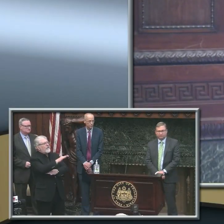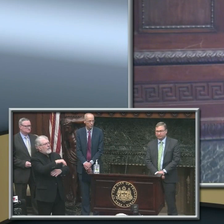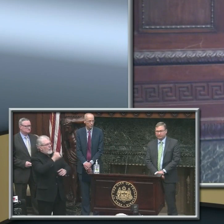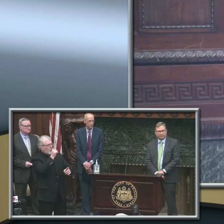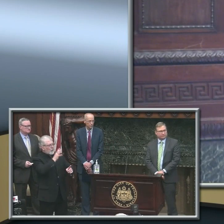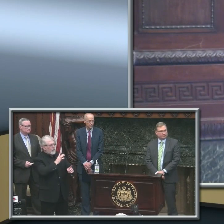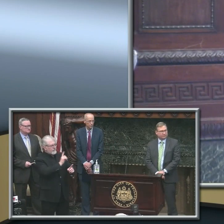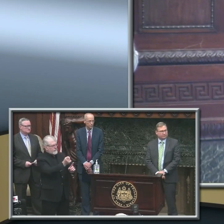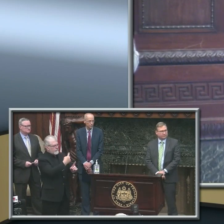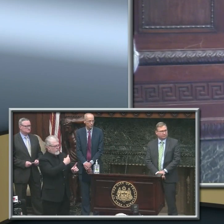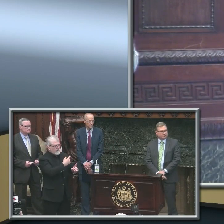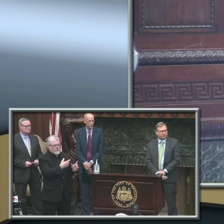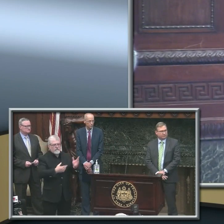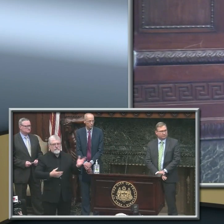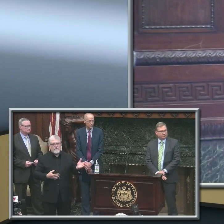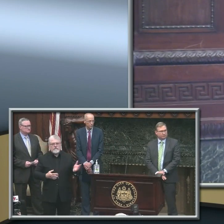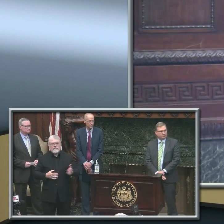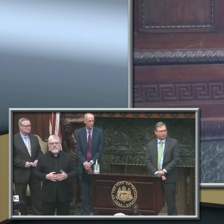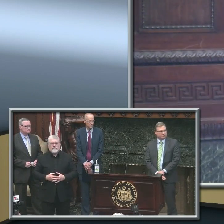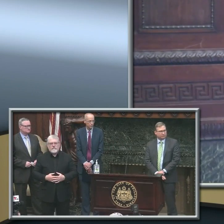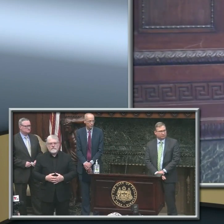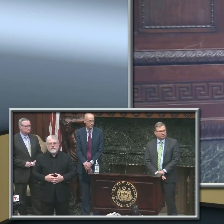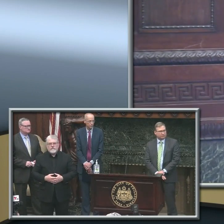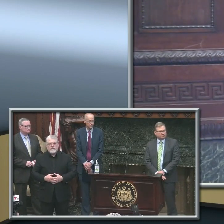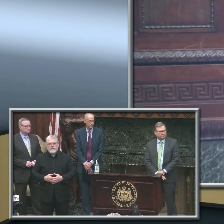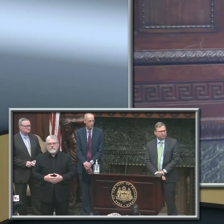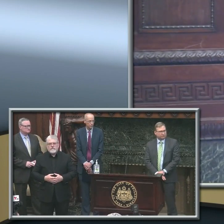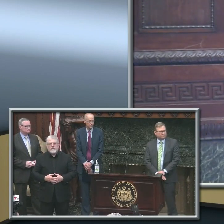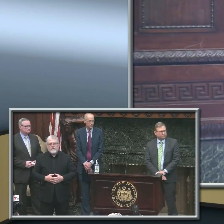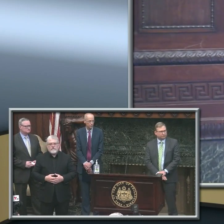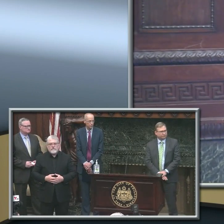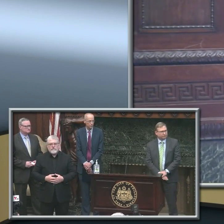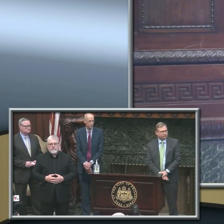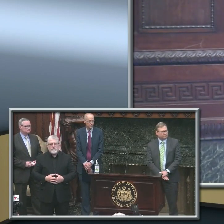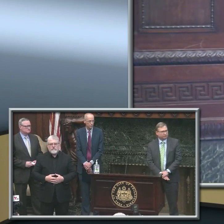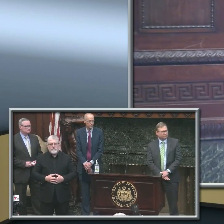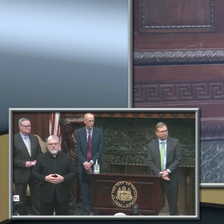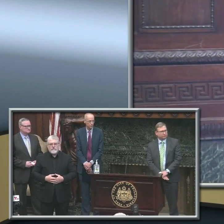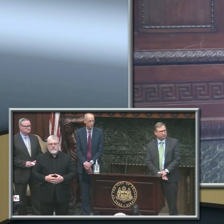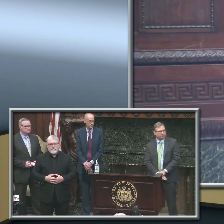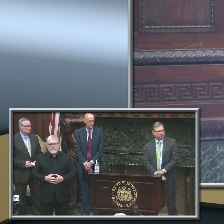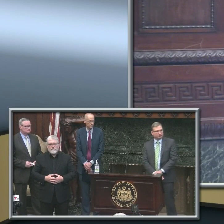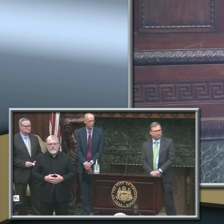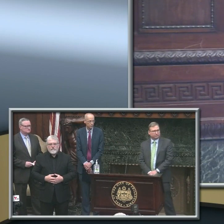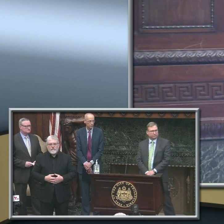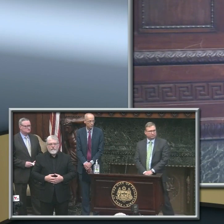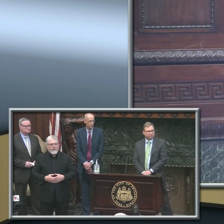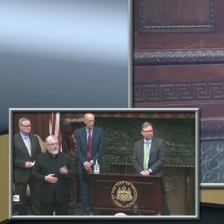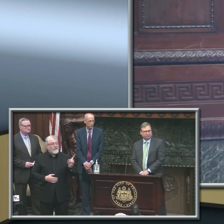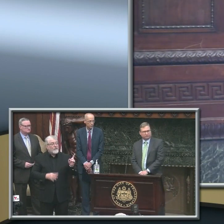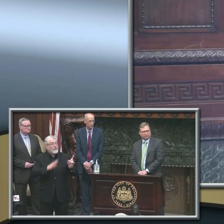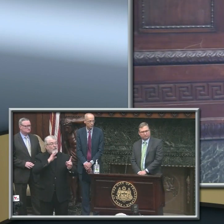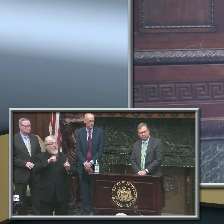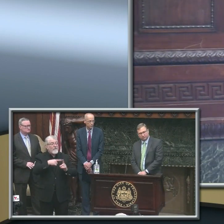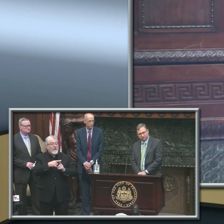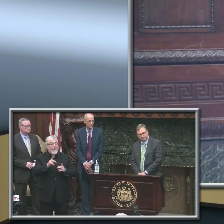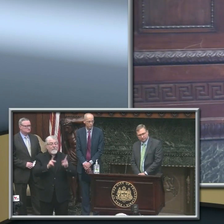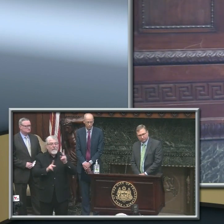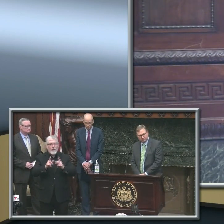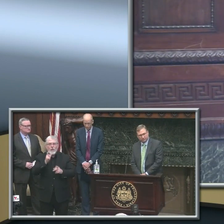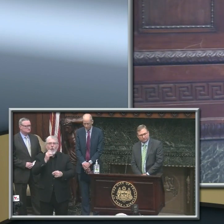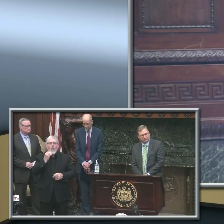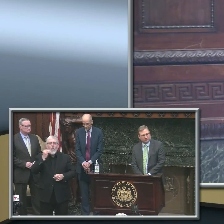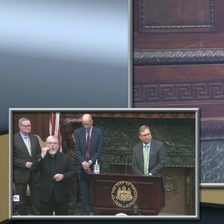You alluded a little bit yesterday about what the city was trying to do in terms of homeless populations. What is the progress on that,